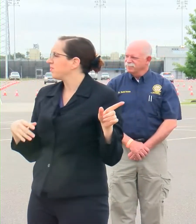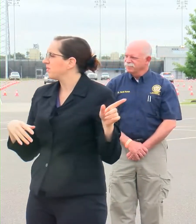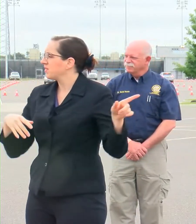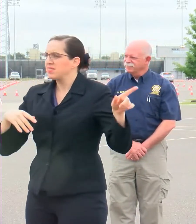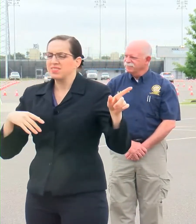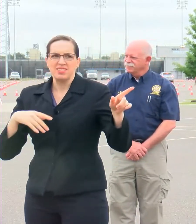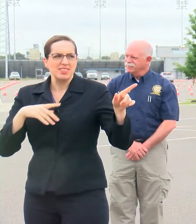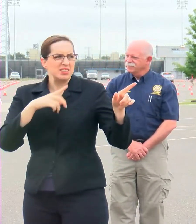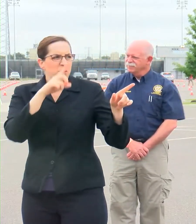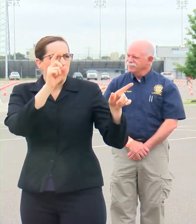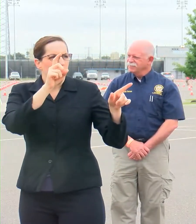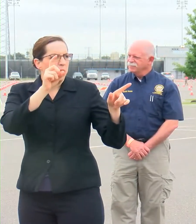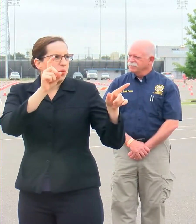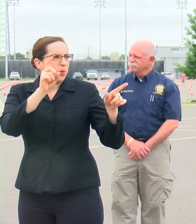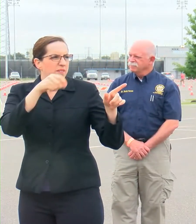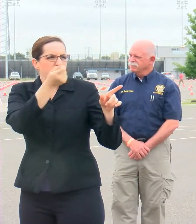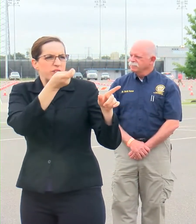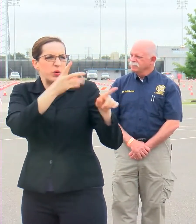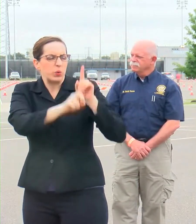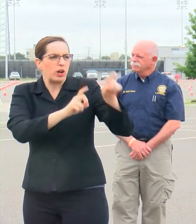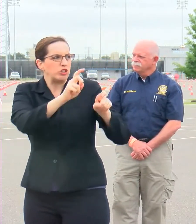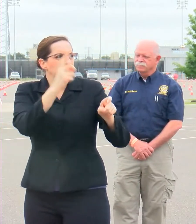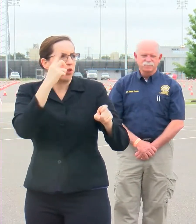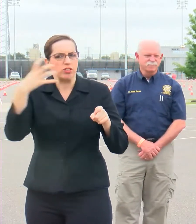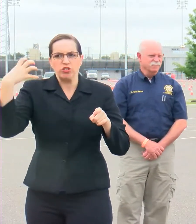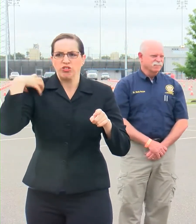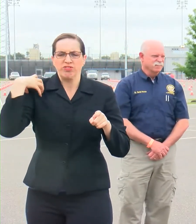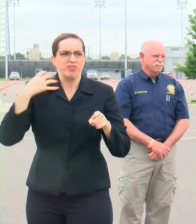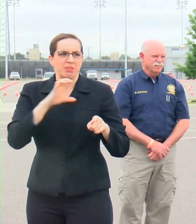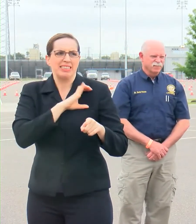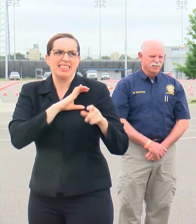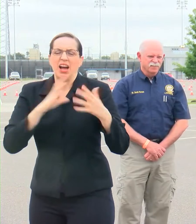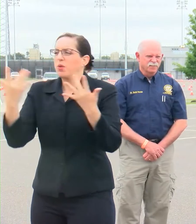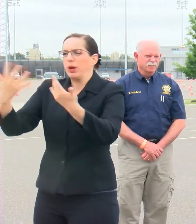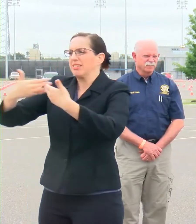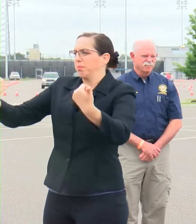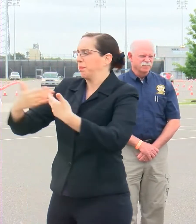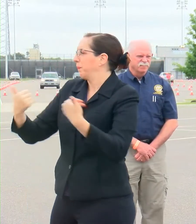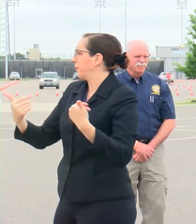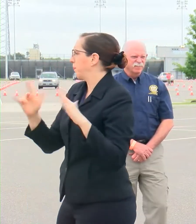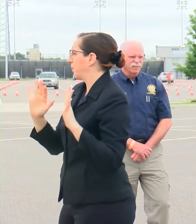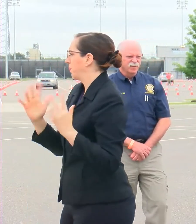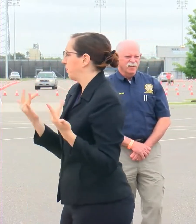Well, we just need to talk to, we have a few questions to the chief. I didn't know what the best. Well, he can do it separately. So